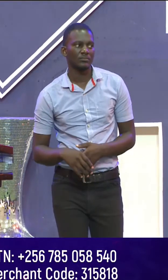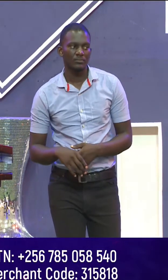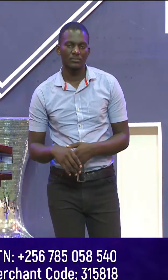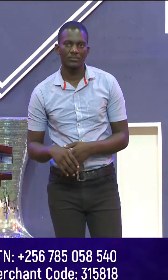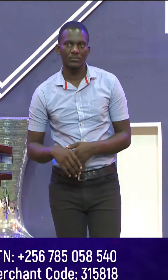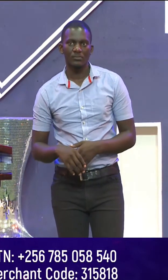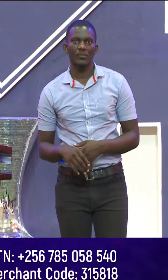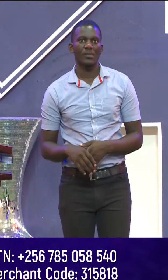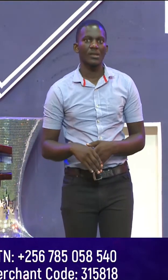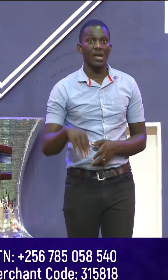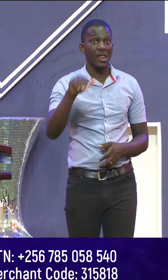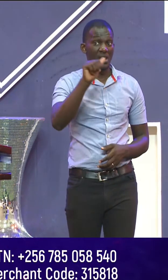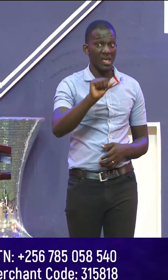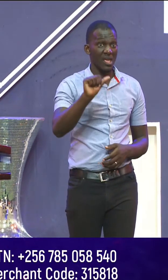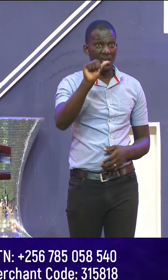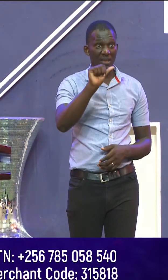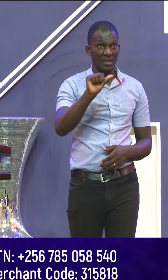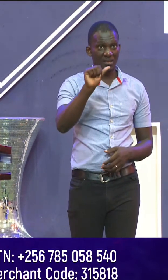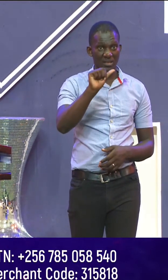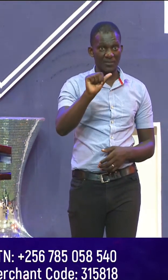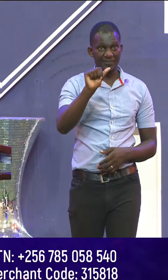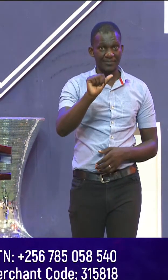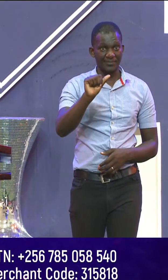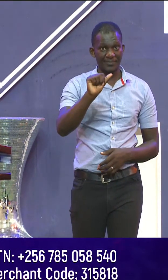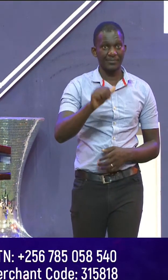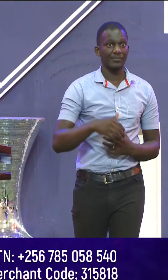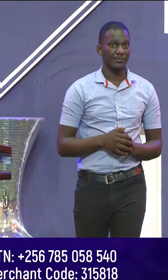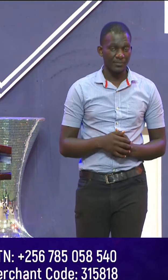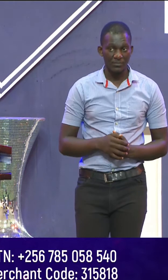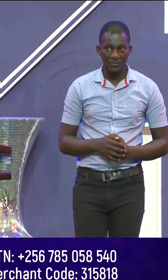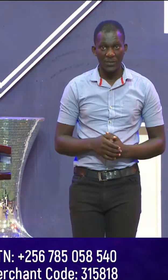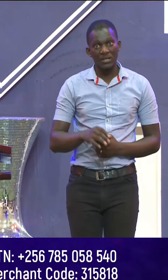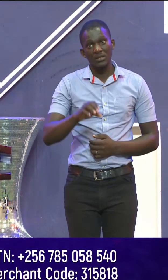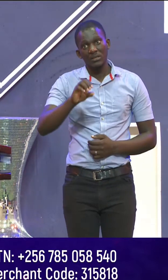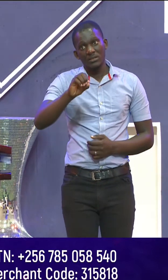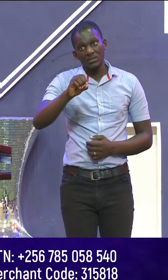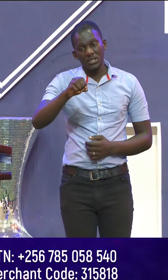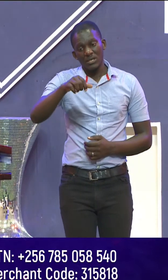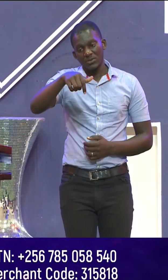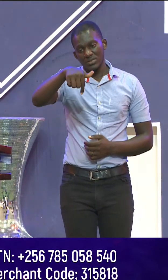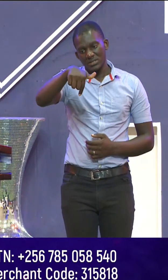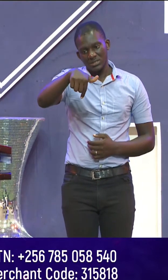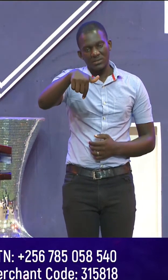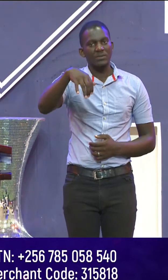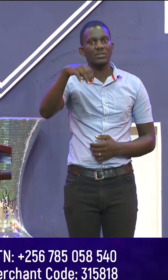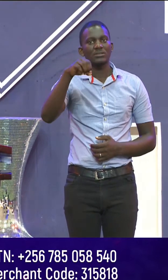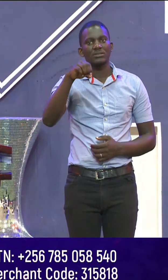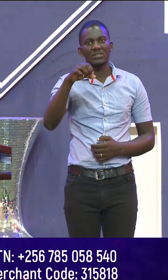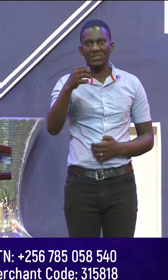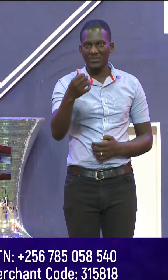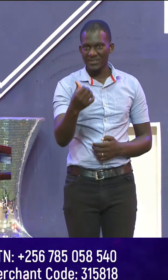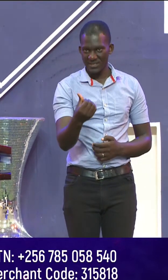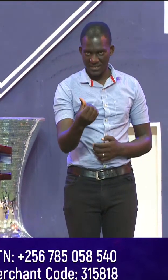0785058540 Ateya Airtel nebera. And that one of Airtel is Noti musanvu noti mukaga tano